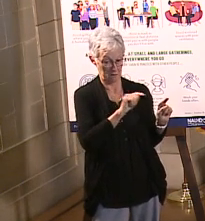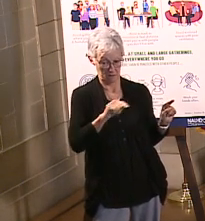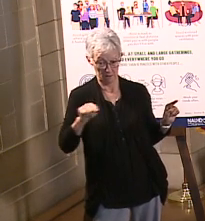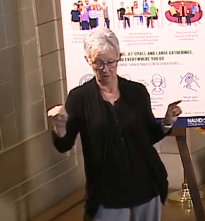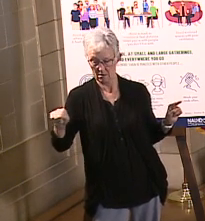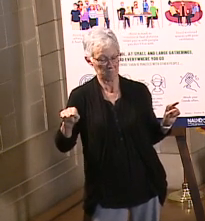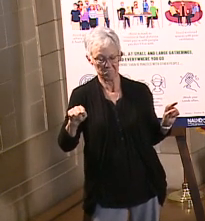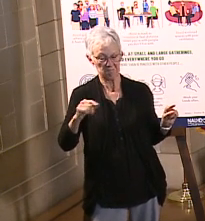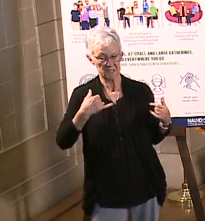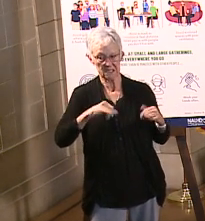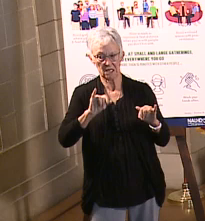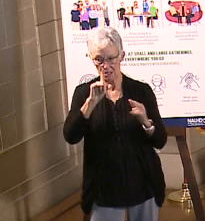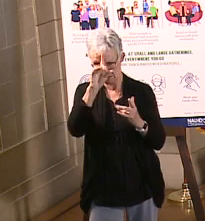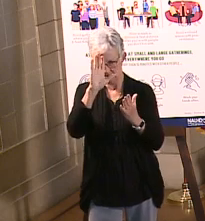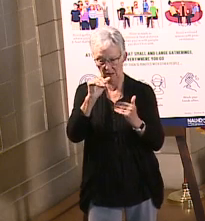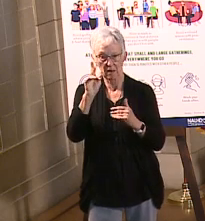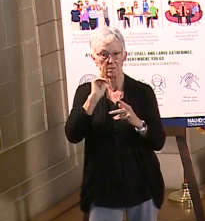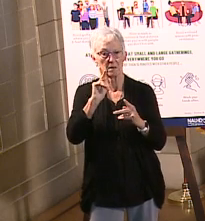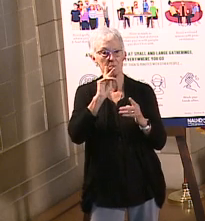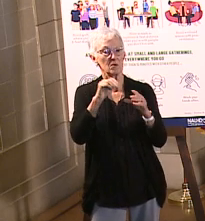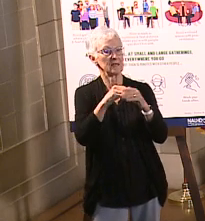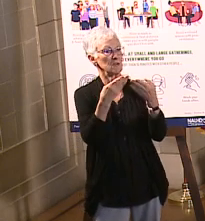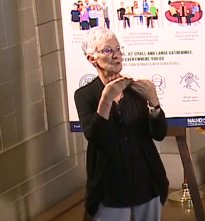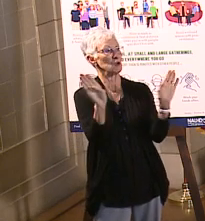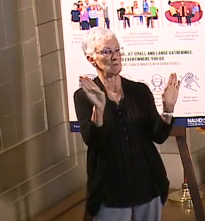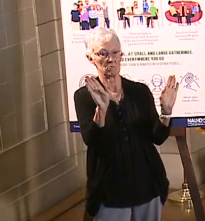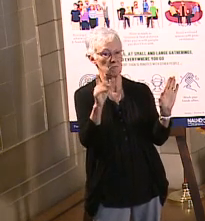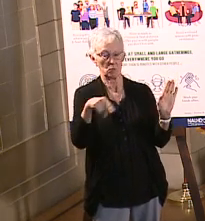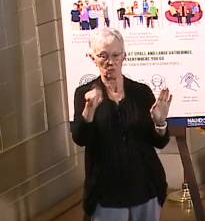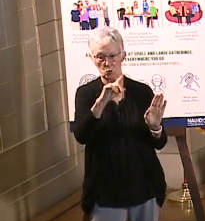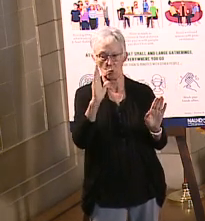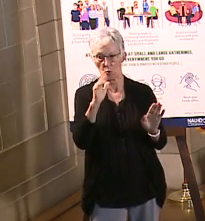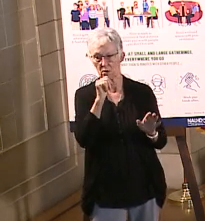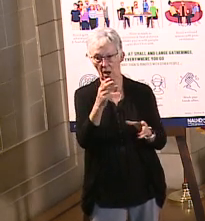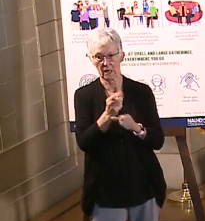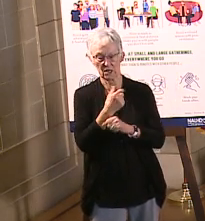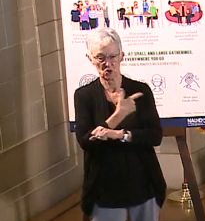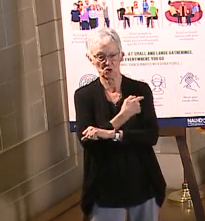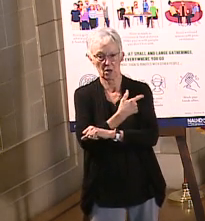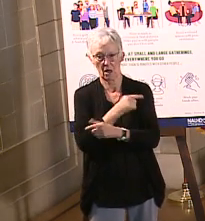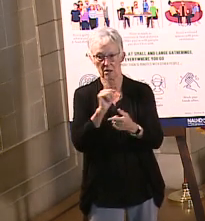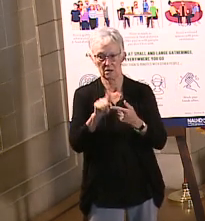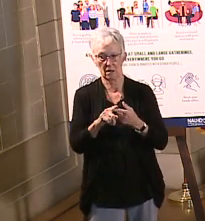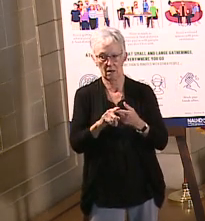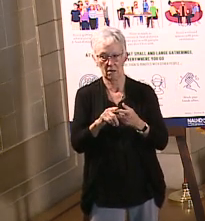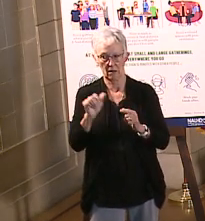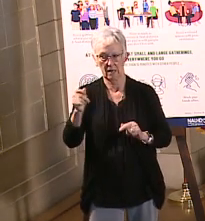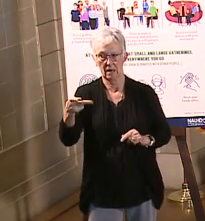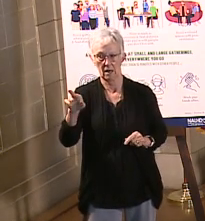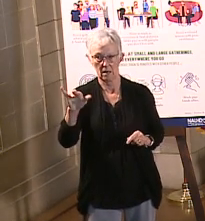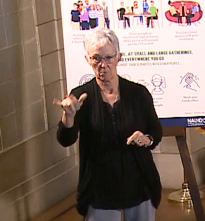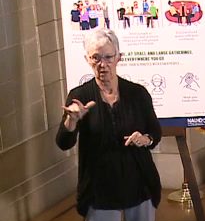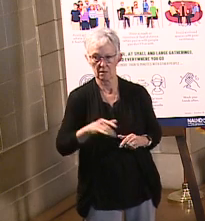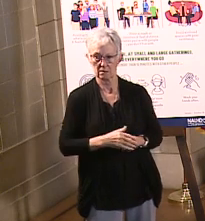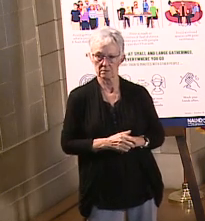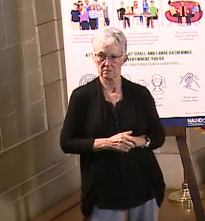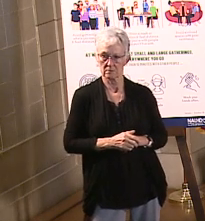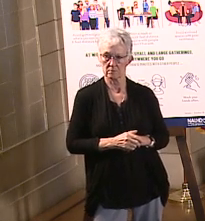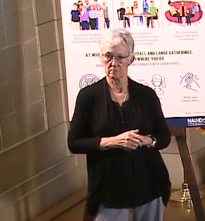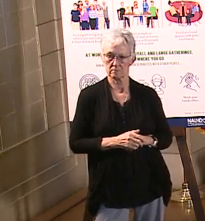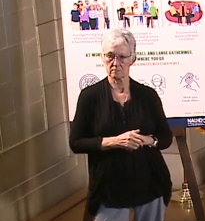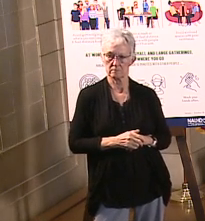population until April. That's all I've got for now. All right, great, thanks. Questions? Yeah. Governor, I want to clarify